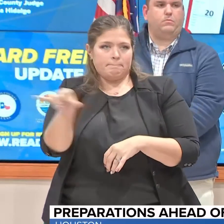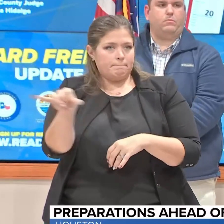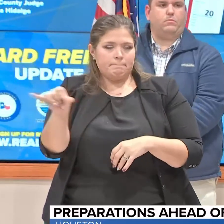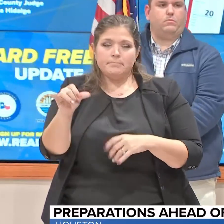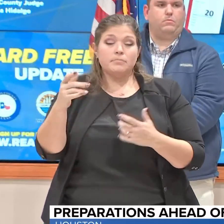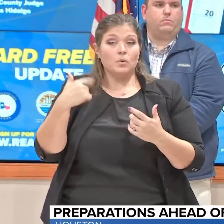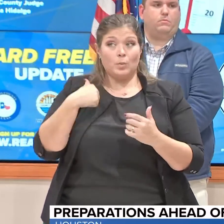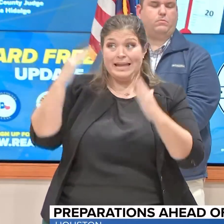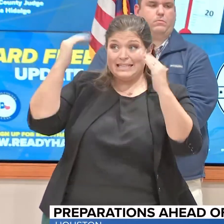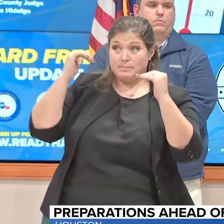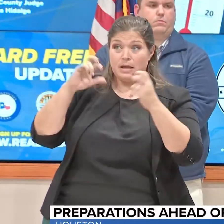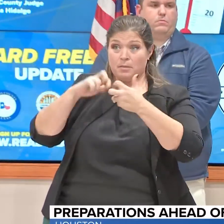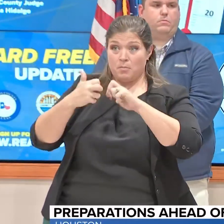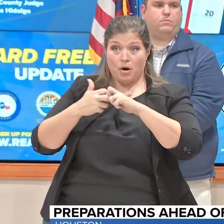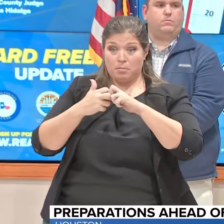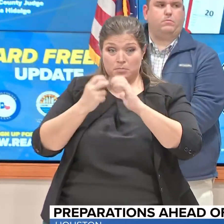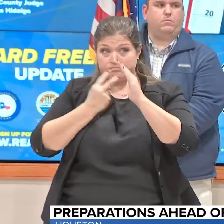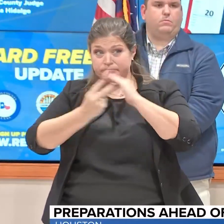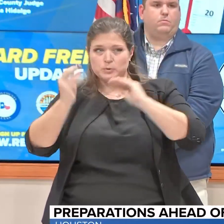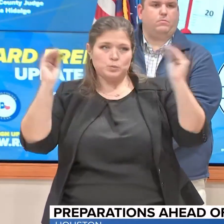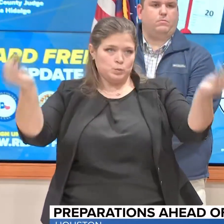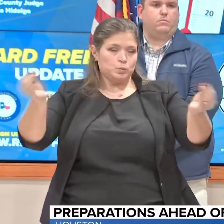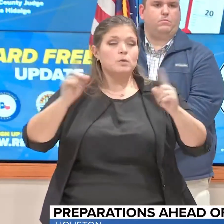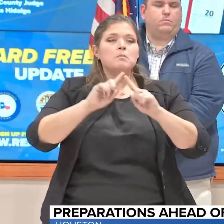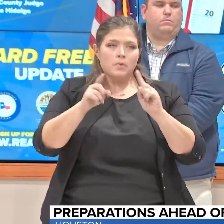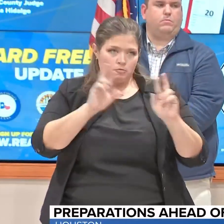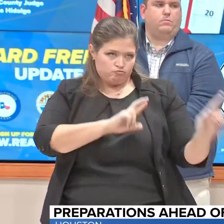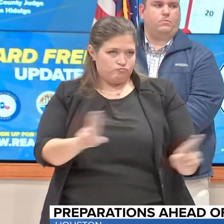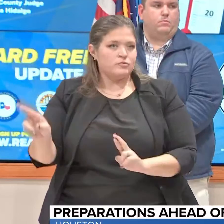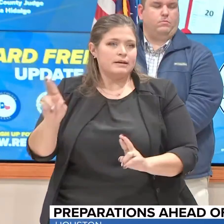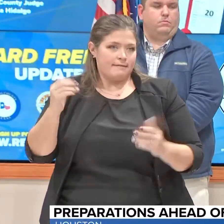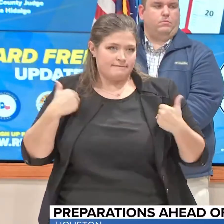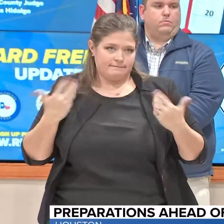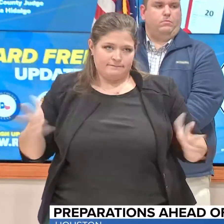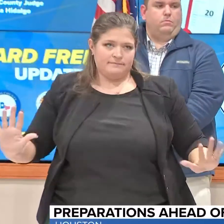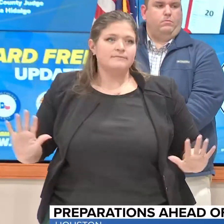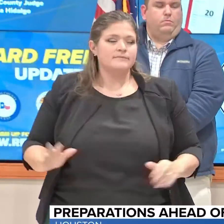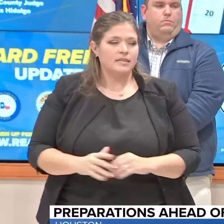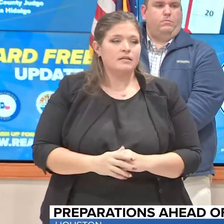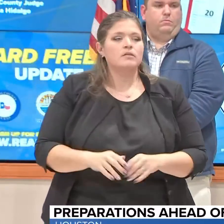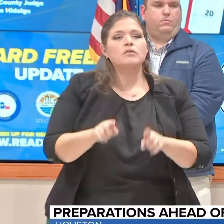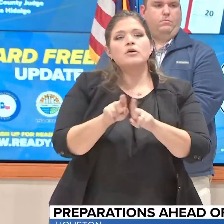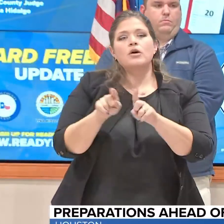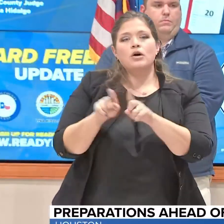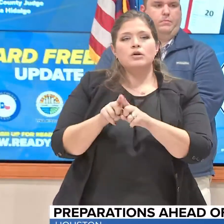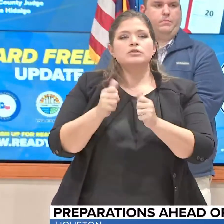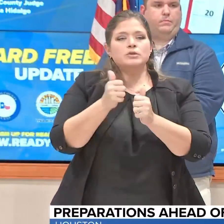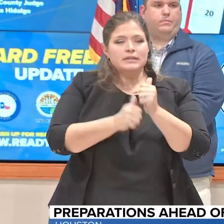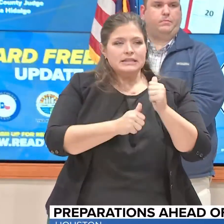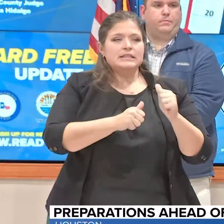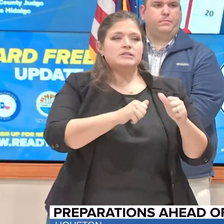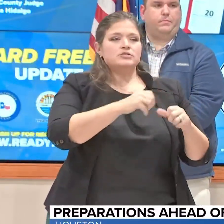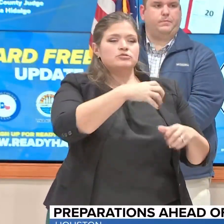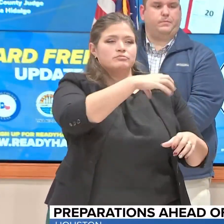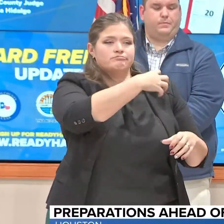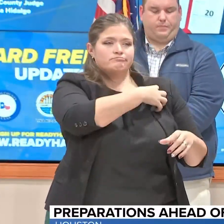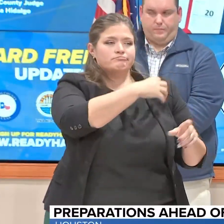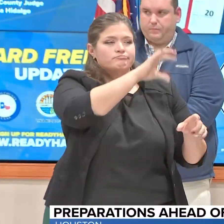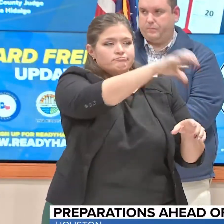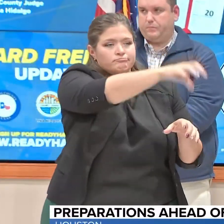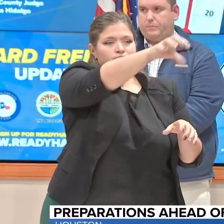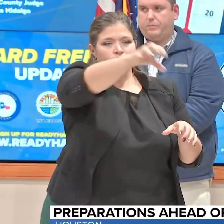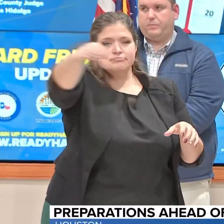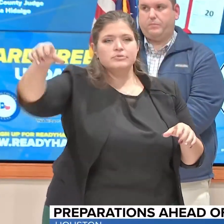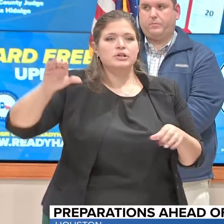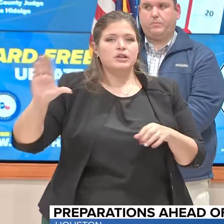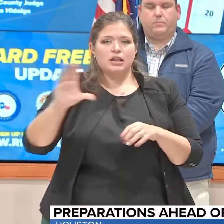any problems, but we are preparing just in case. And we're in touch, obviously, with the precinct commissioners, and their crews are always